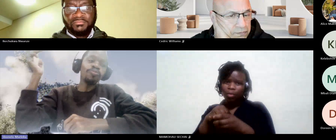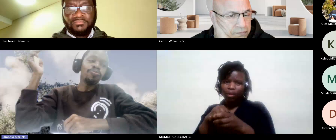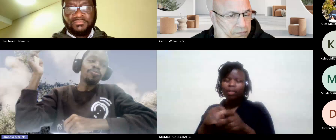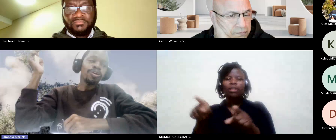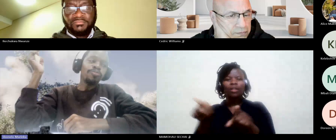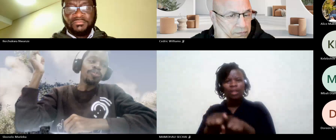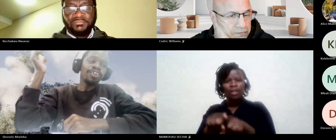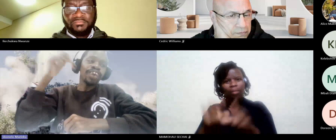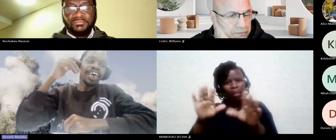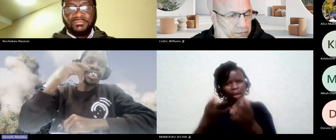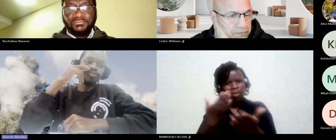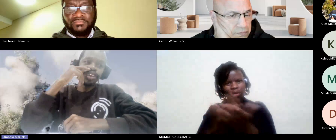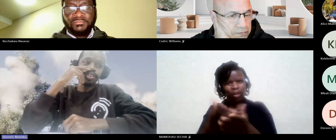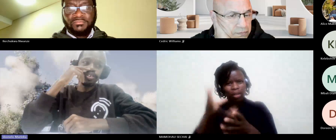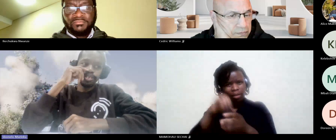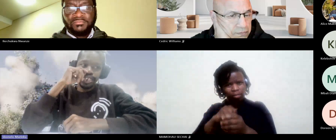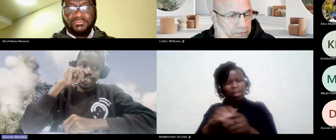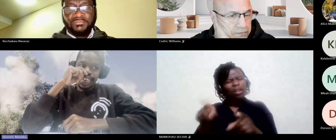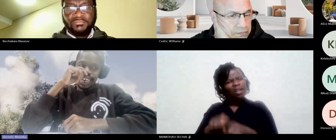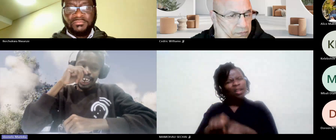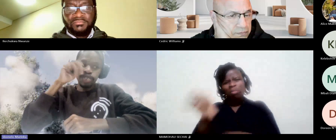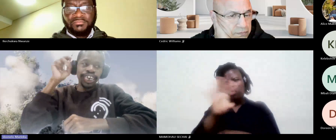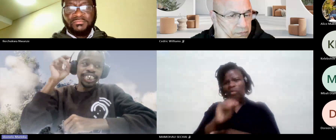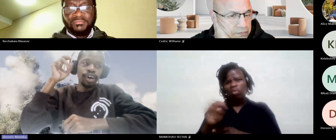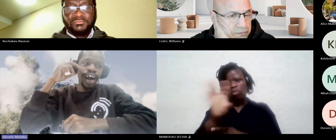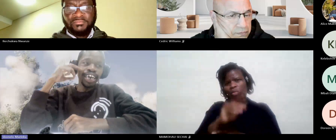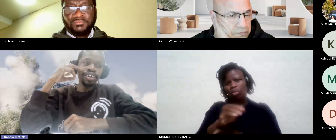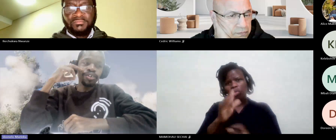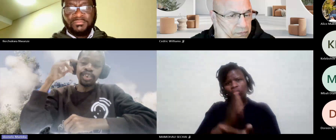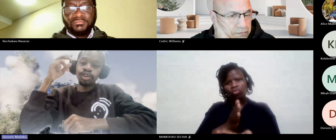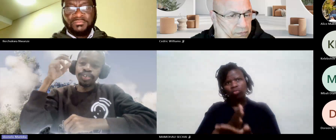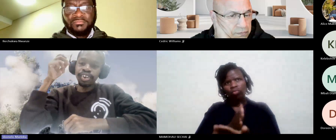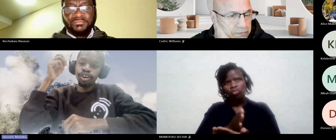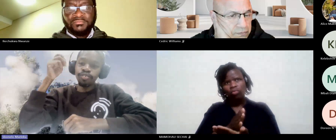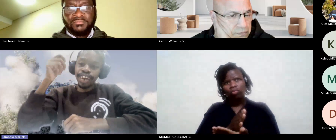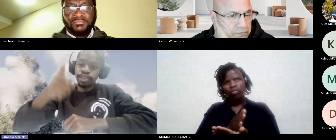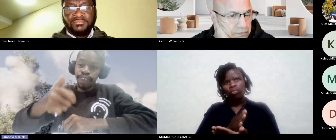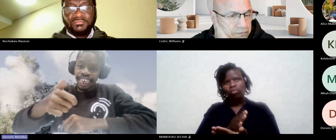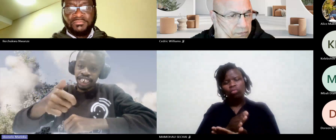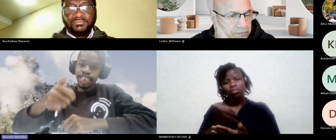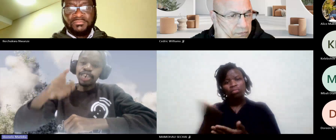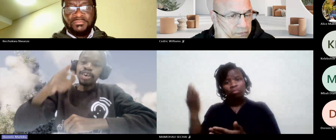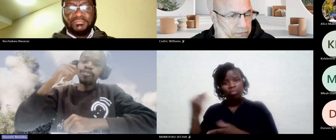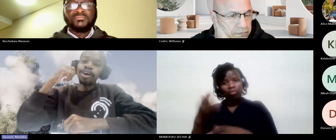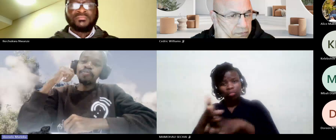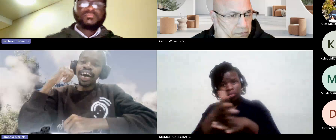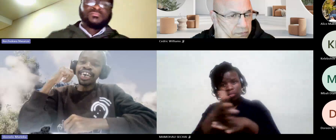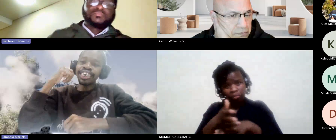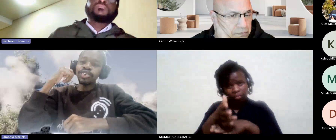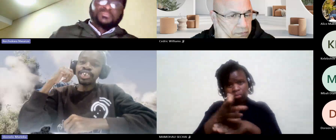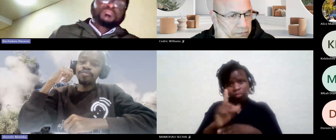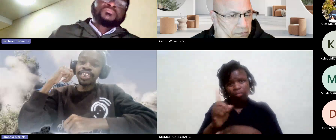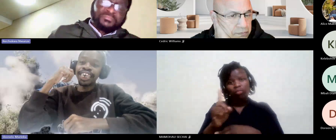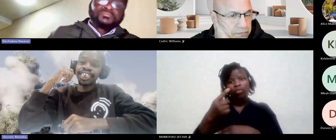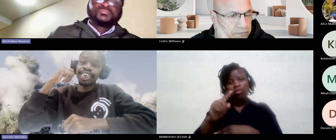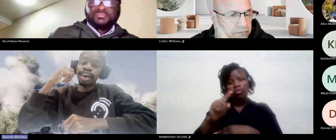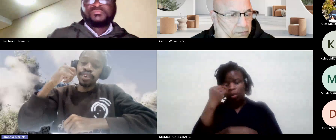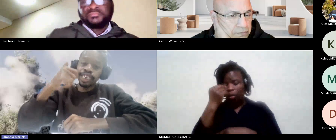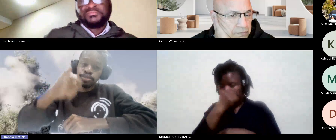saw on previous videos, especially the one on the documentary of the Cut of Lunch, whereby it